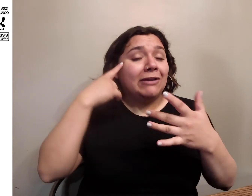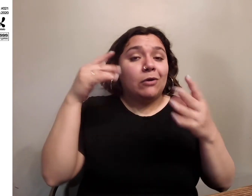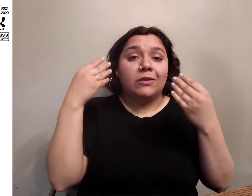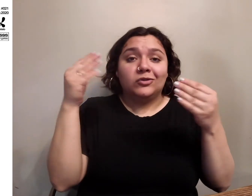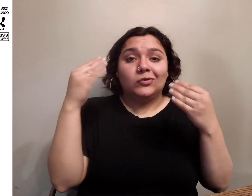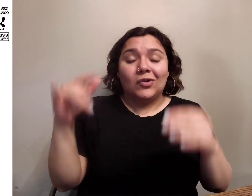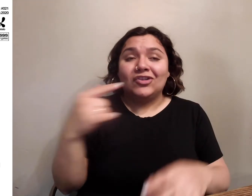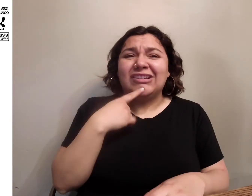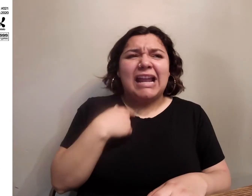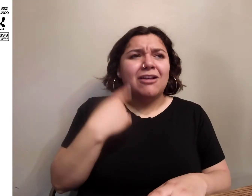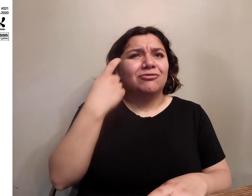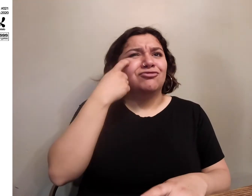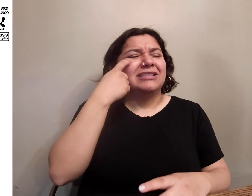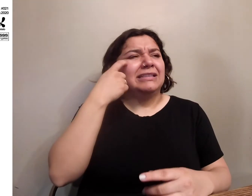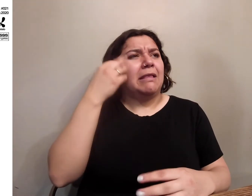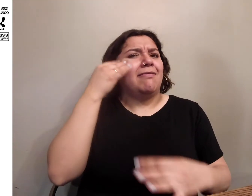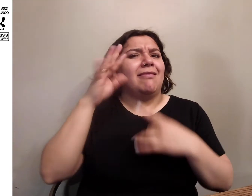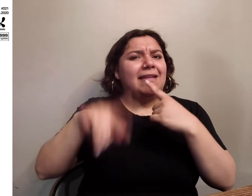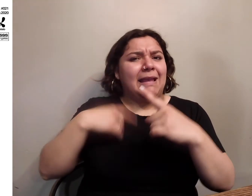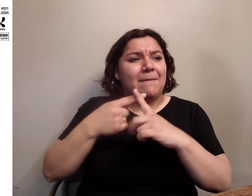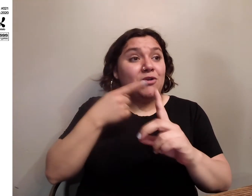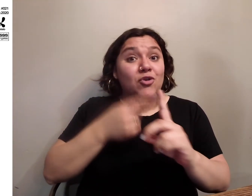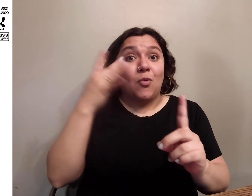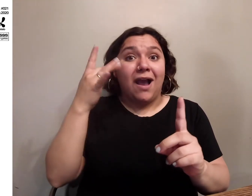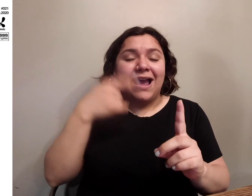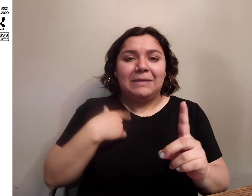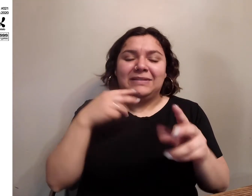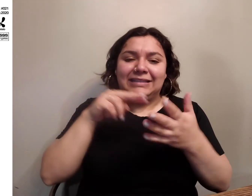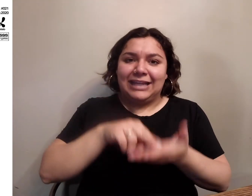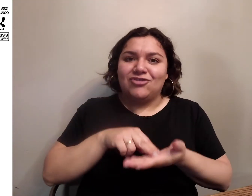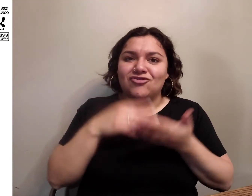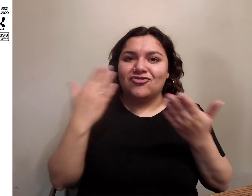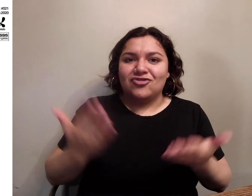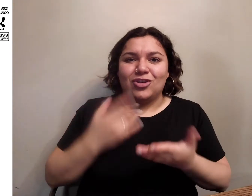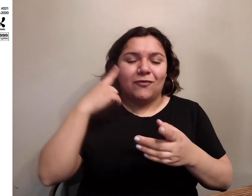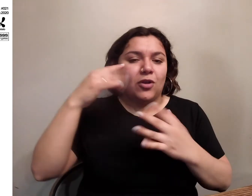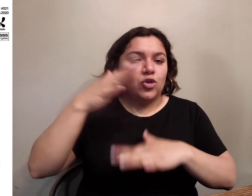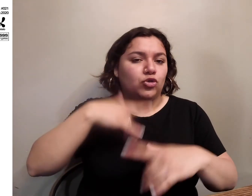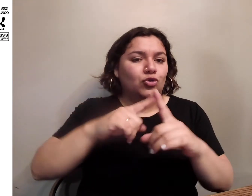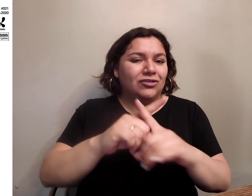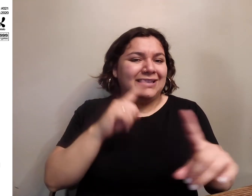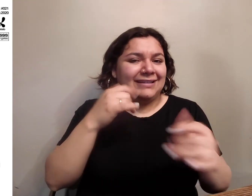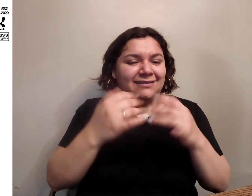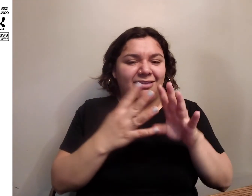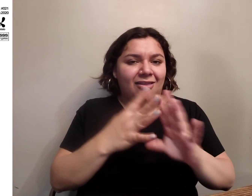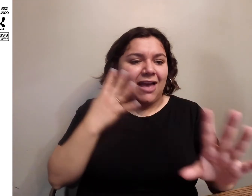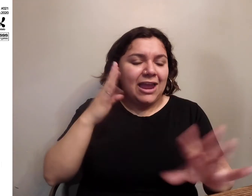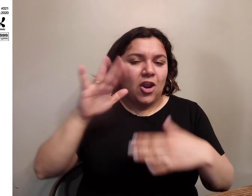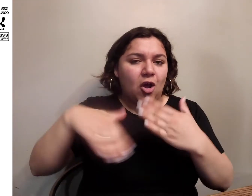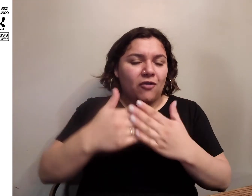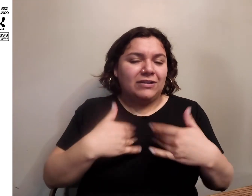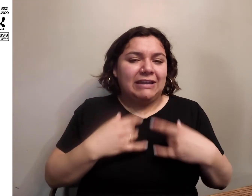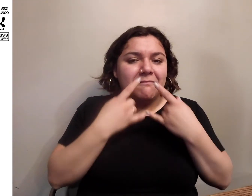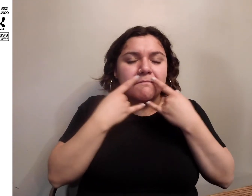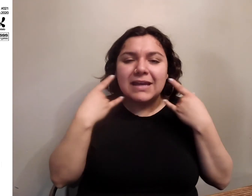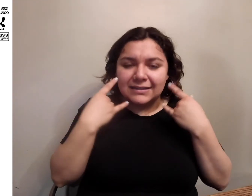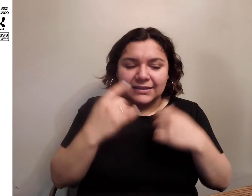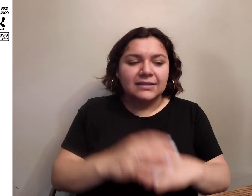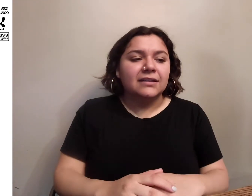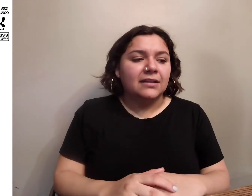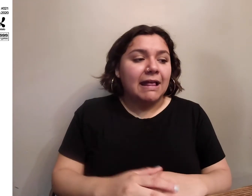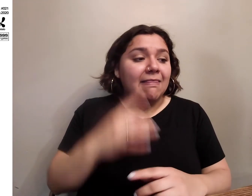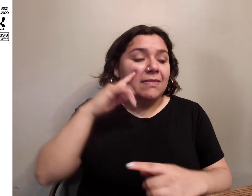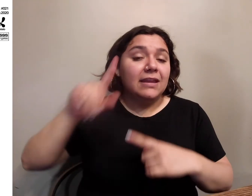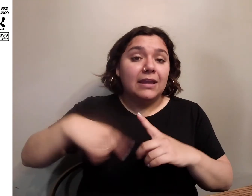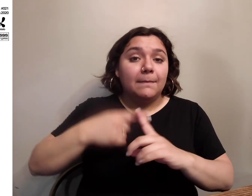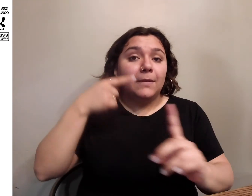said, I've been thinking about you because I'm standing in this social distance line. All of us have masks on. And I've been thinking about